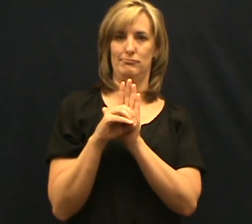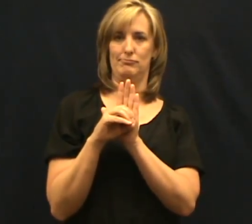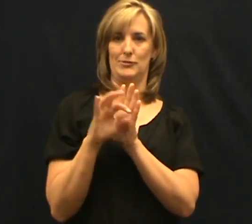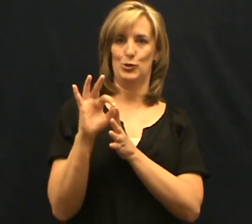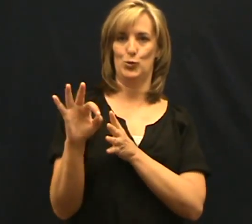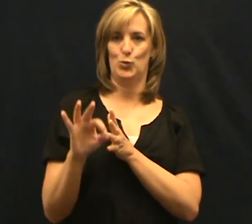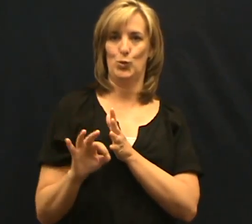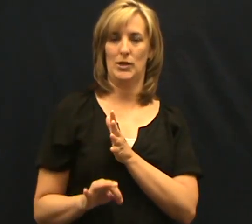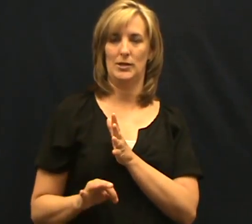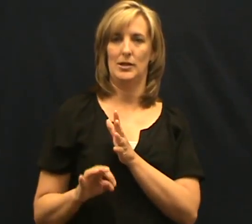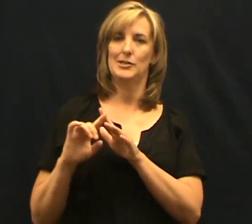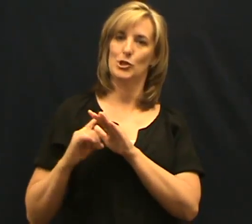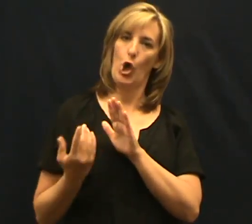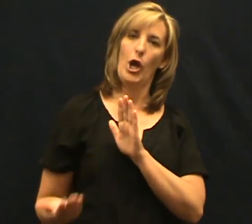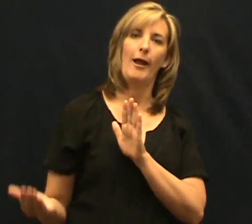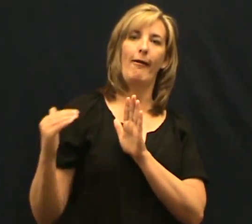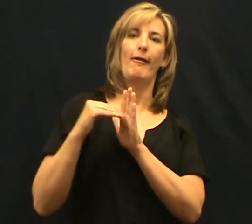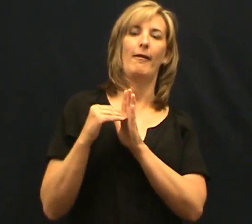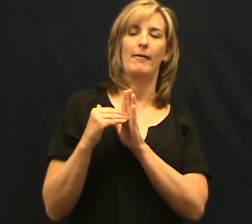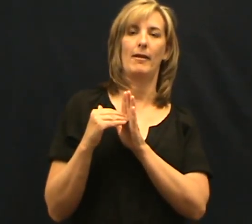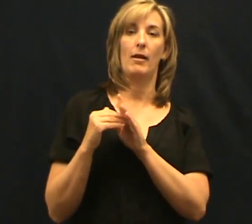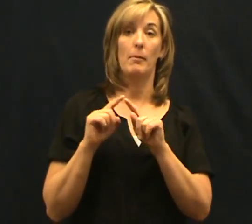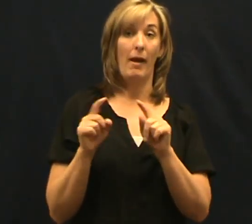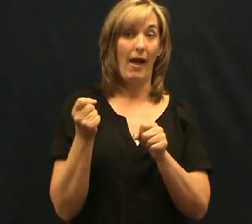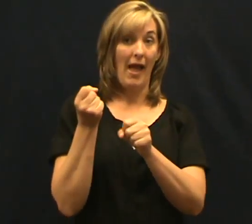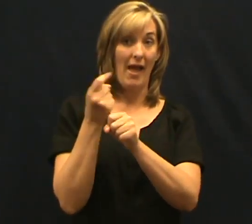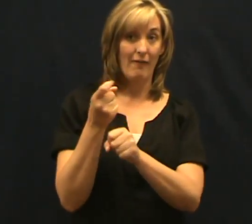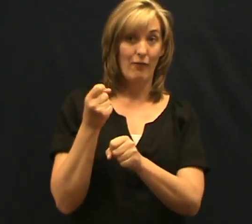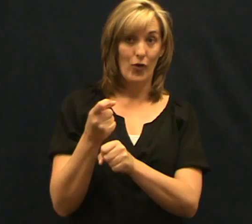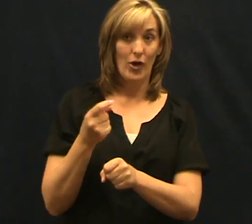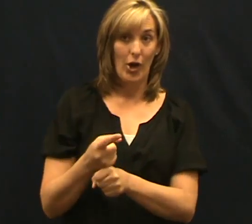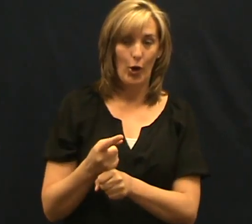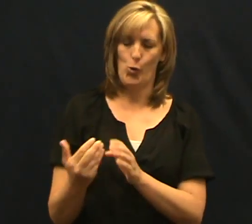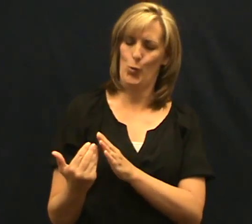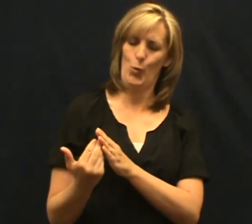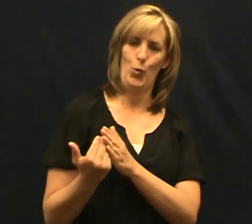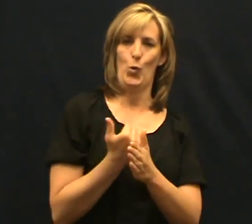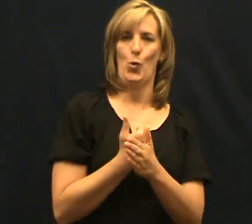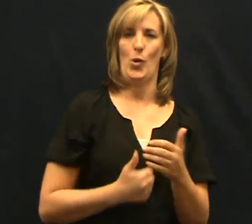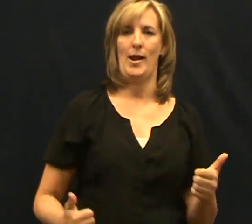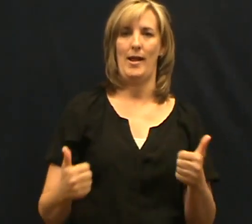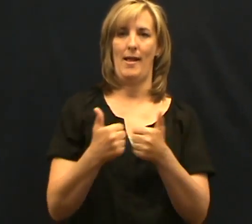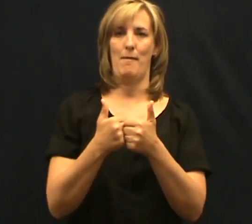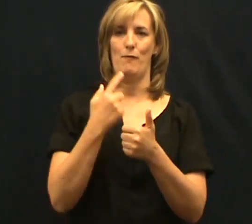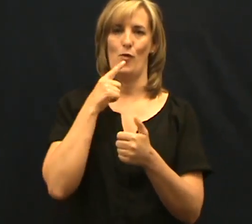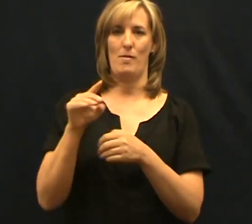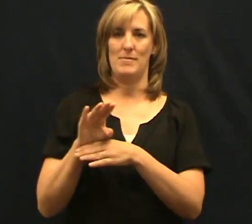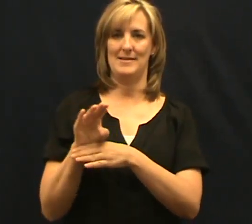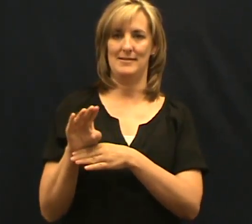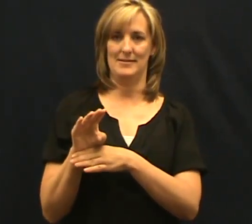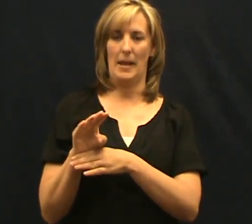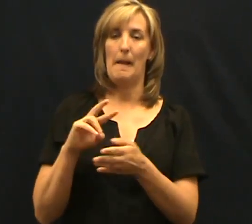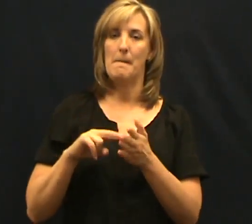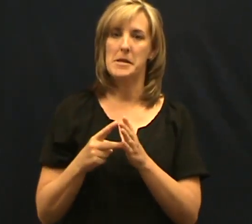we consider every year a new game for a business, at the end of the year, we have to zero out the scoreboard and start over